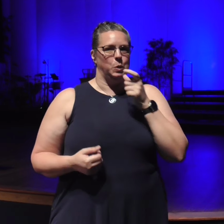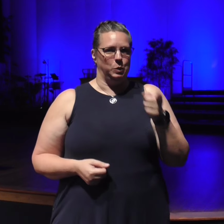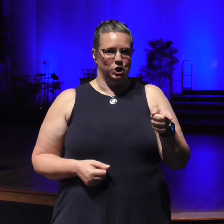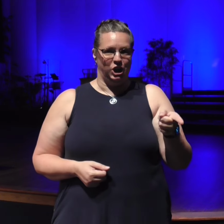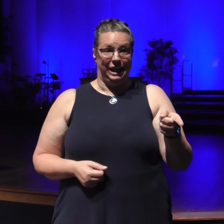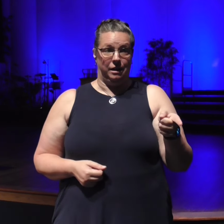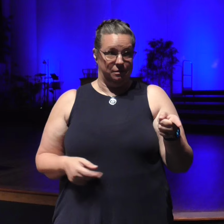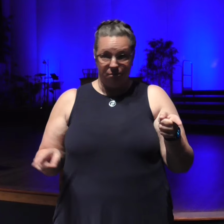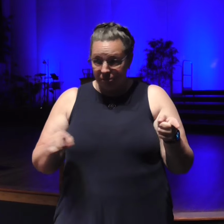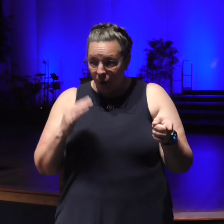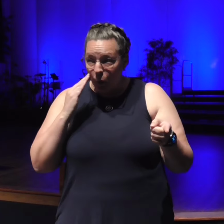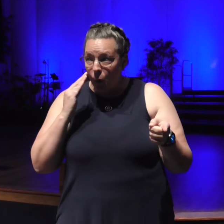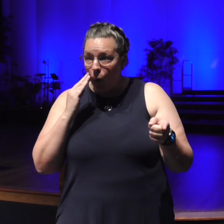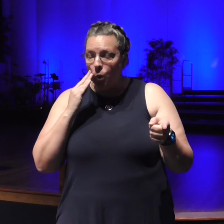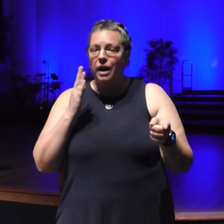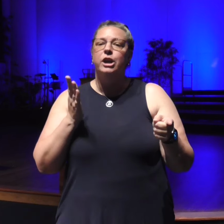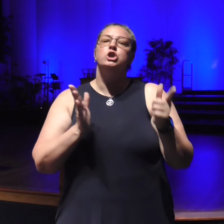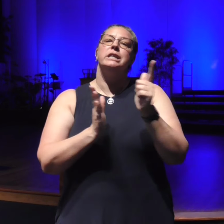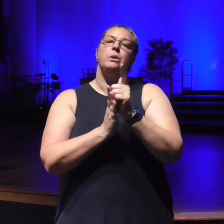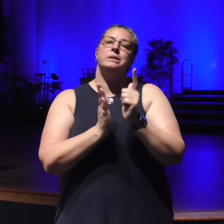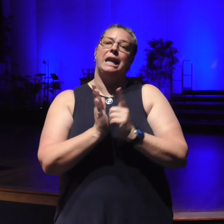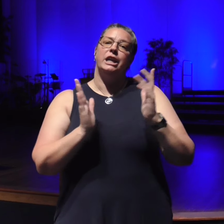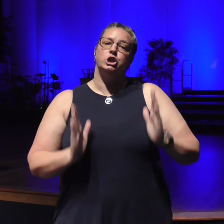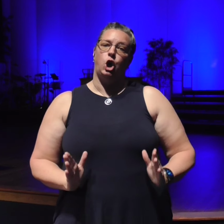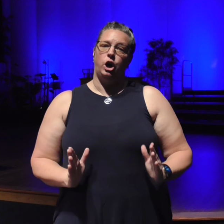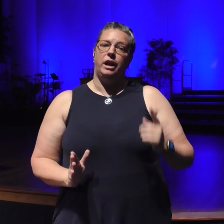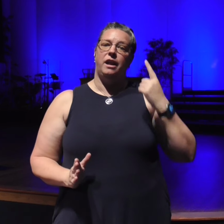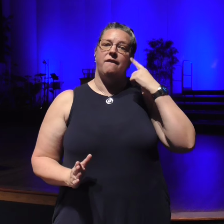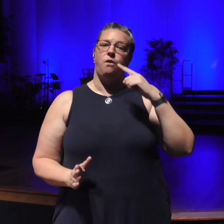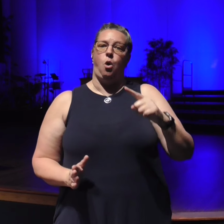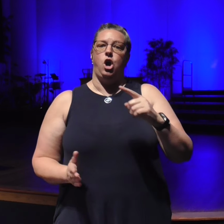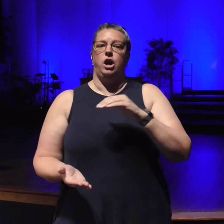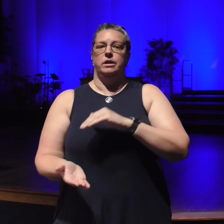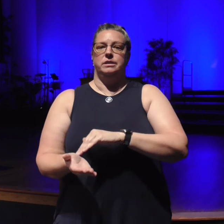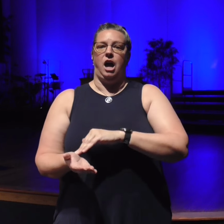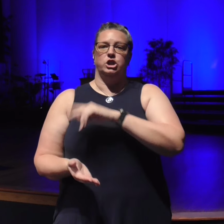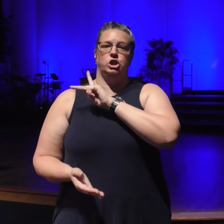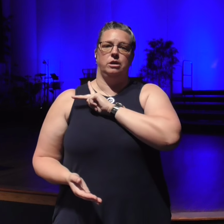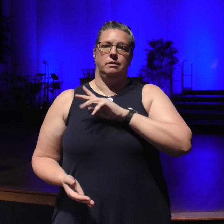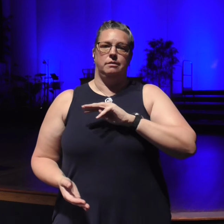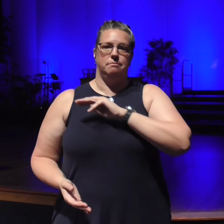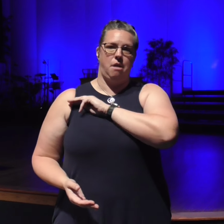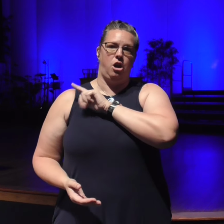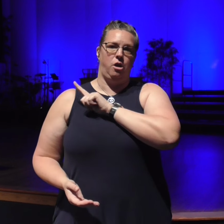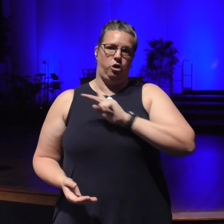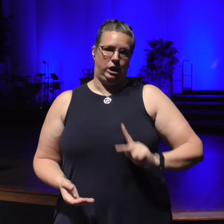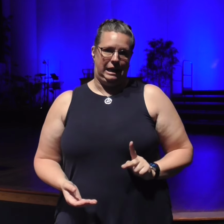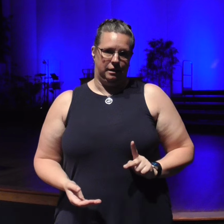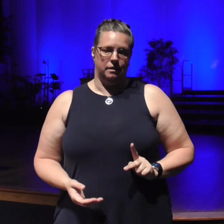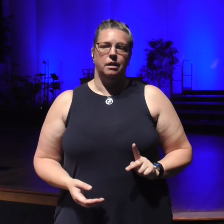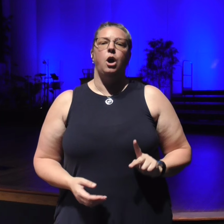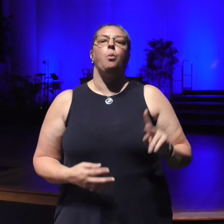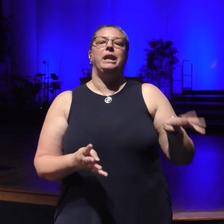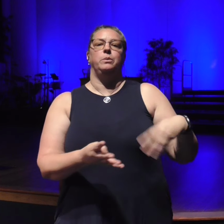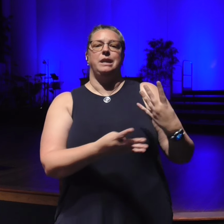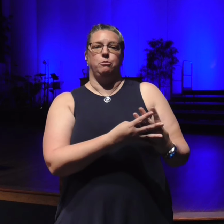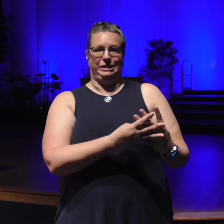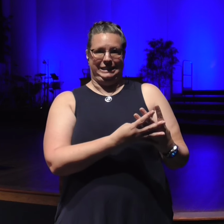She was an attorney for Dr. King when he was imprisoned in